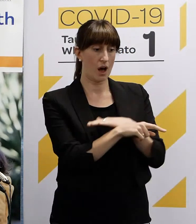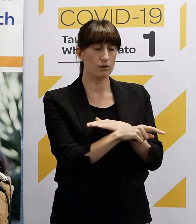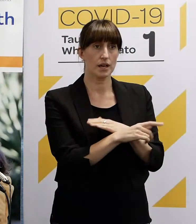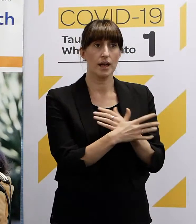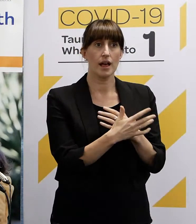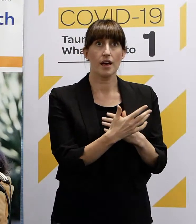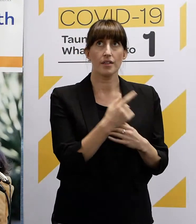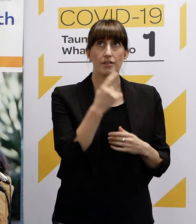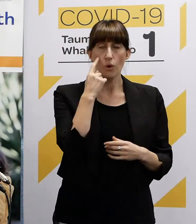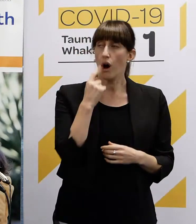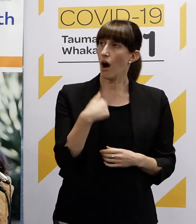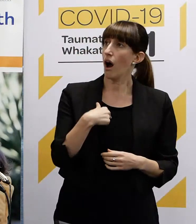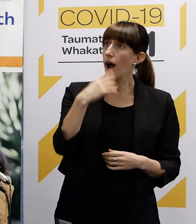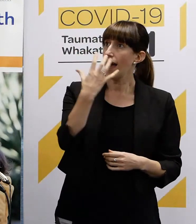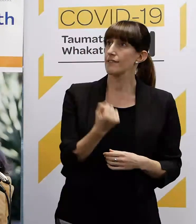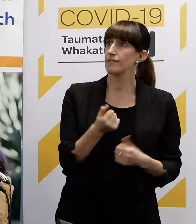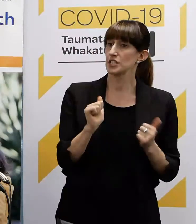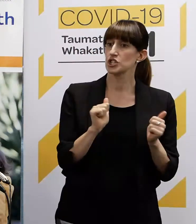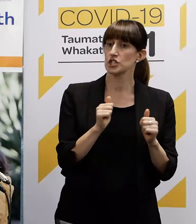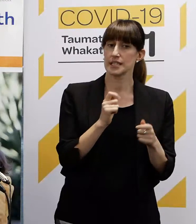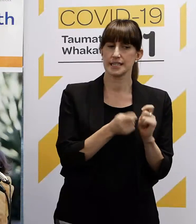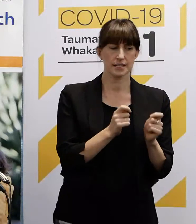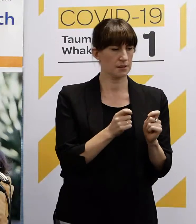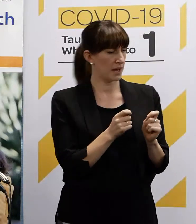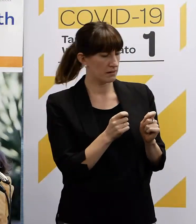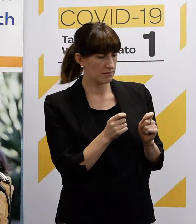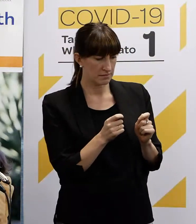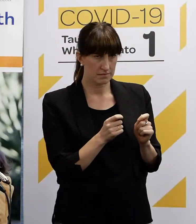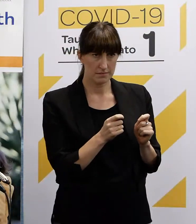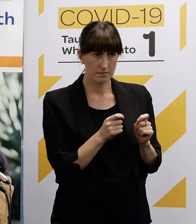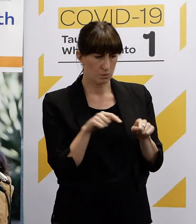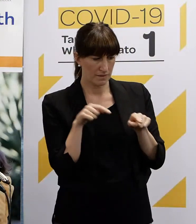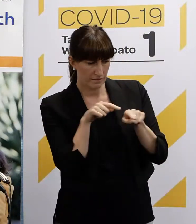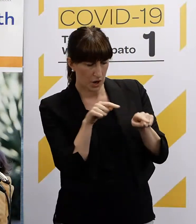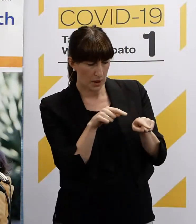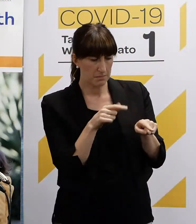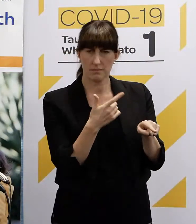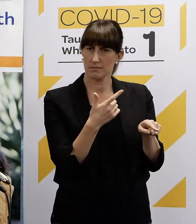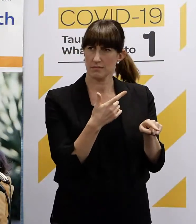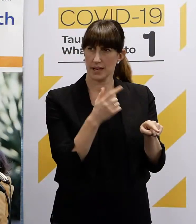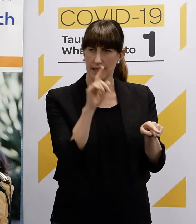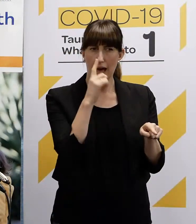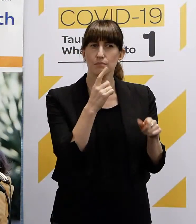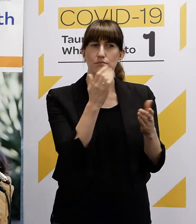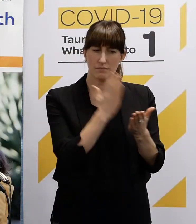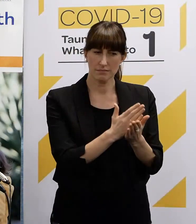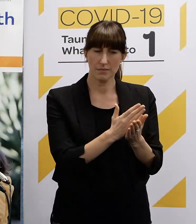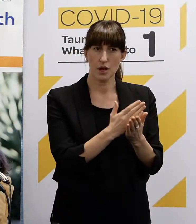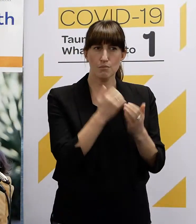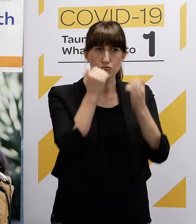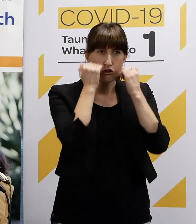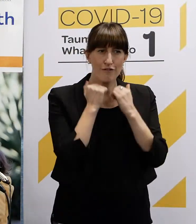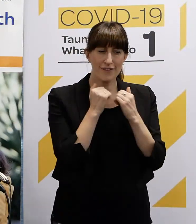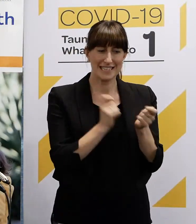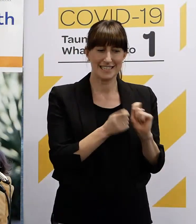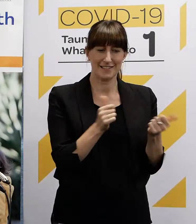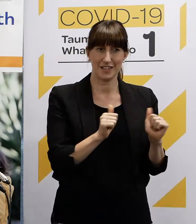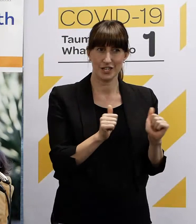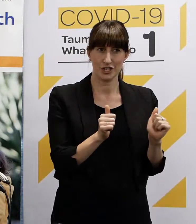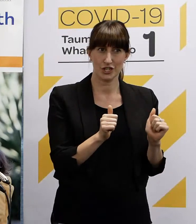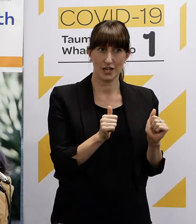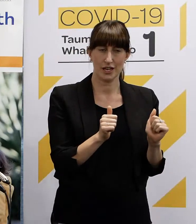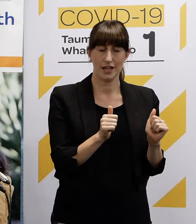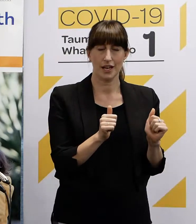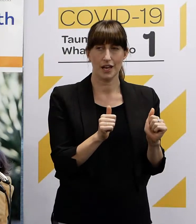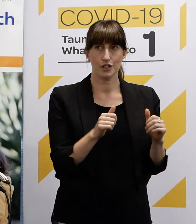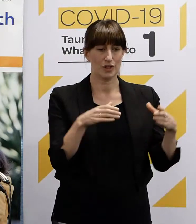test, and we're just not able to verify that. So I'm not sure if that applies to this one person. So amongst the group